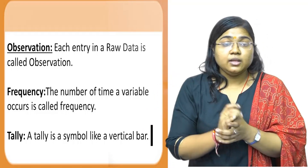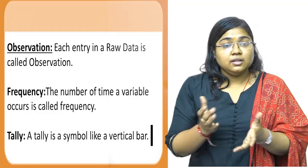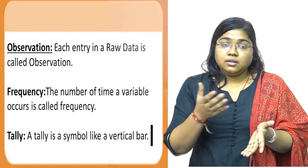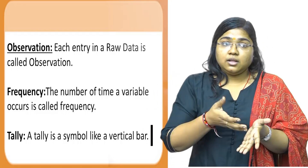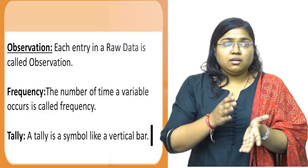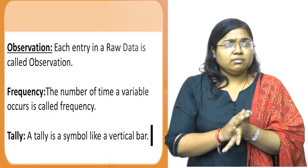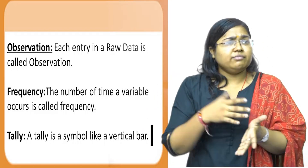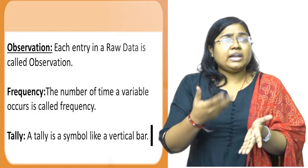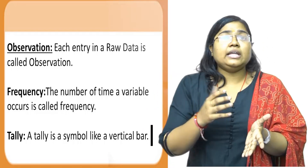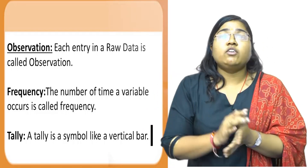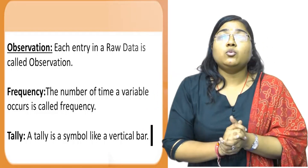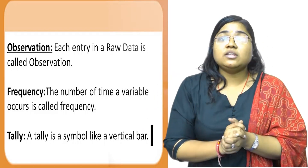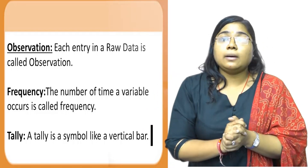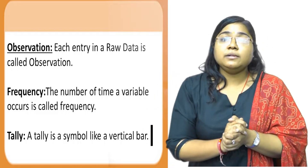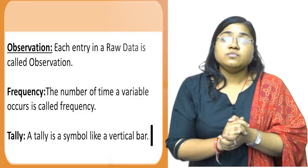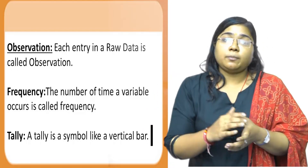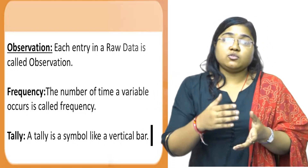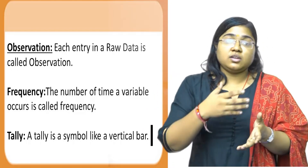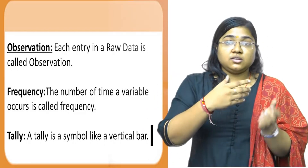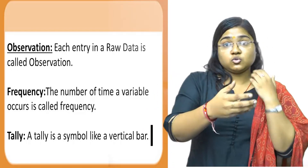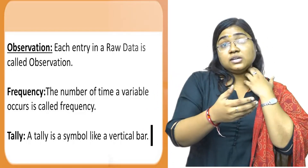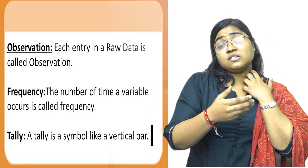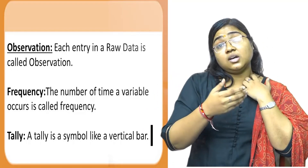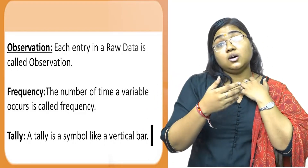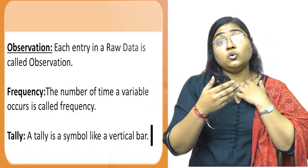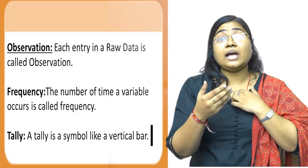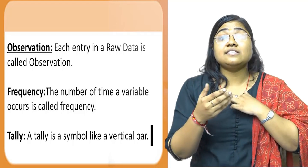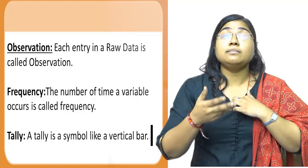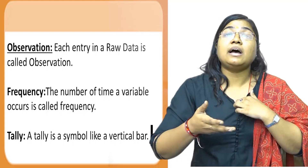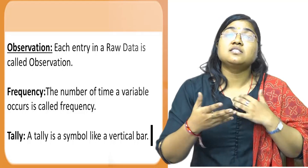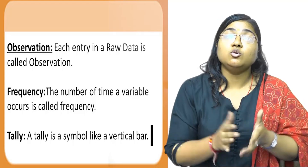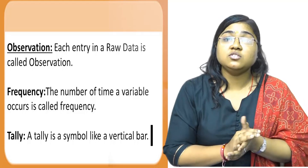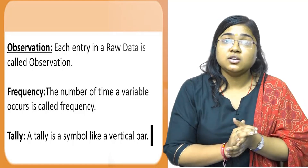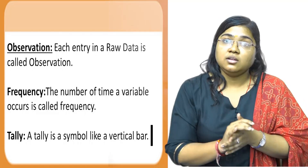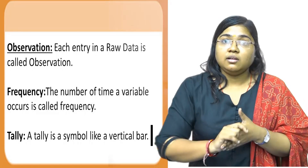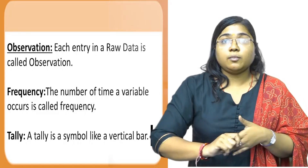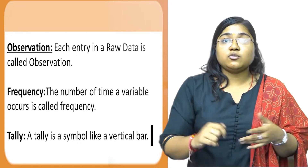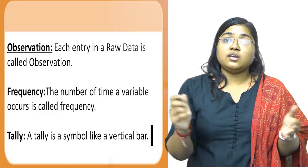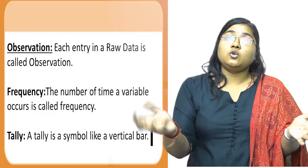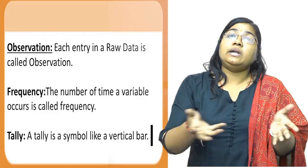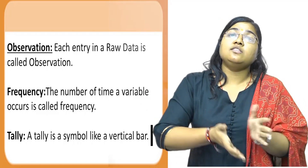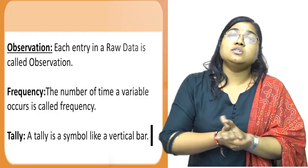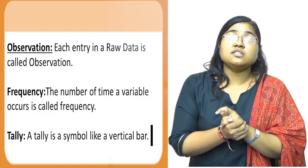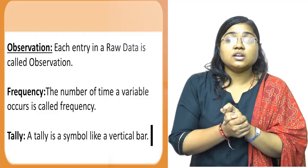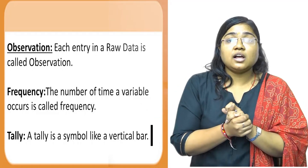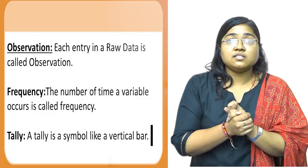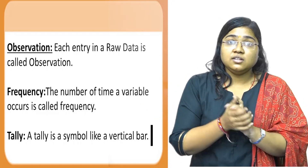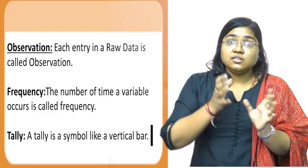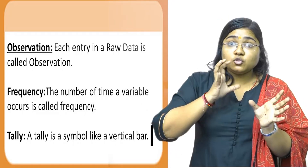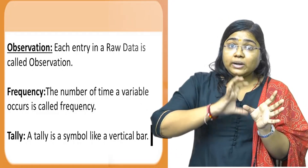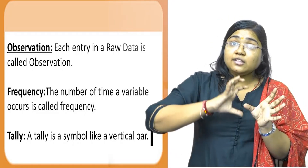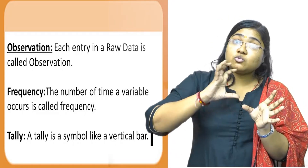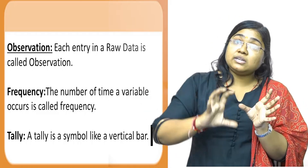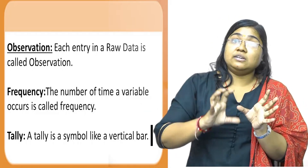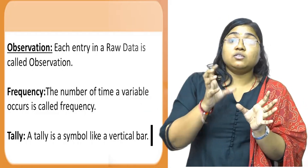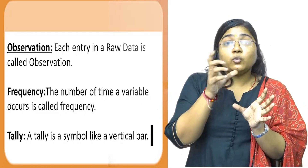event. We can take one more example. Suppose there are students who likes the maths most. Suppose there are 20 students in the class.